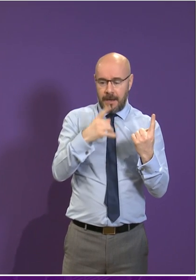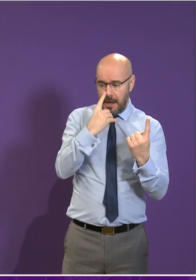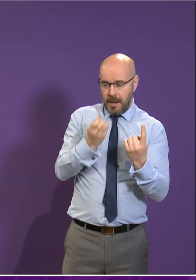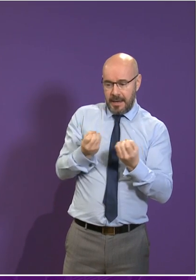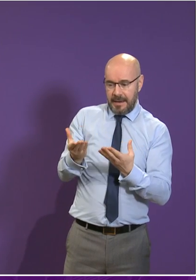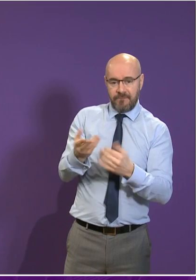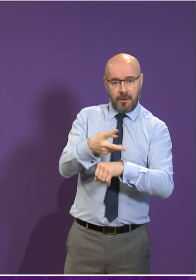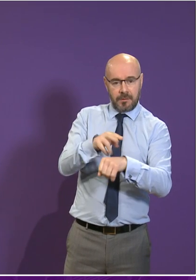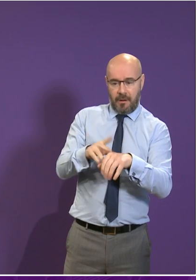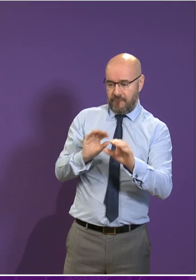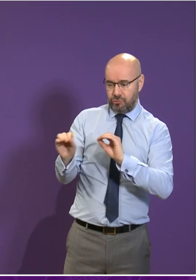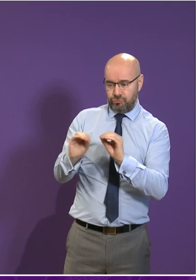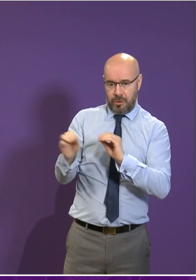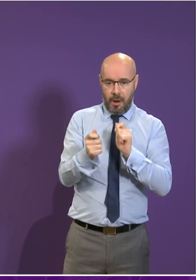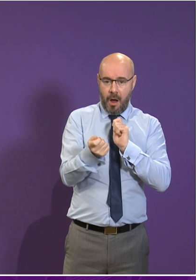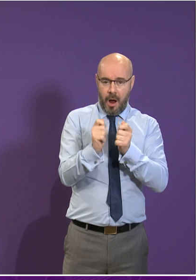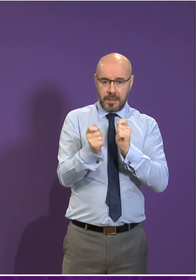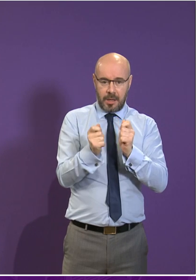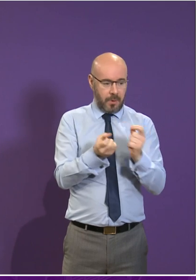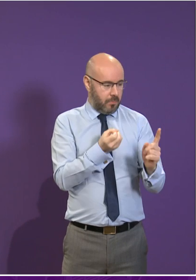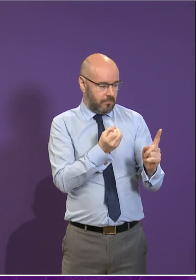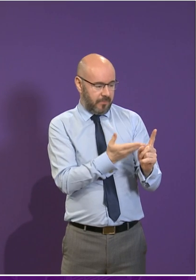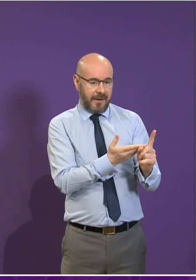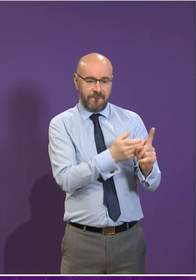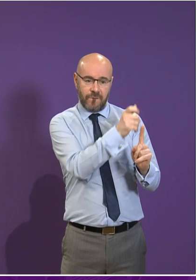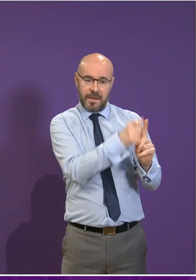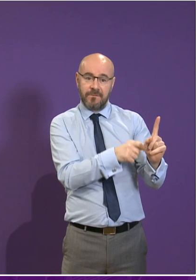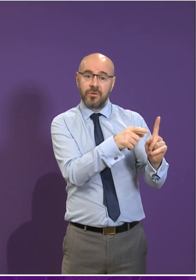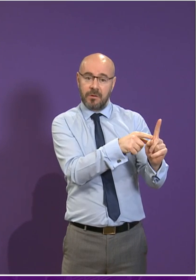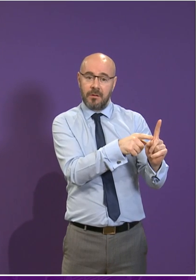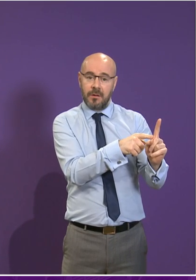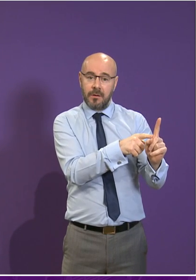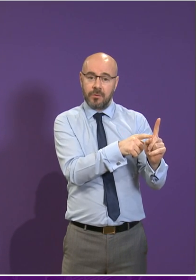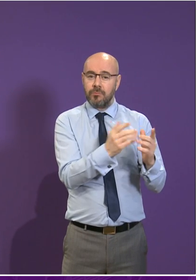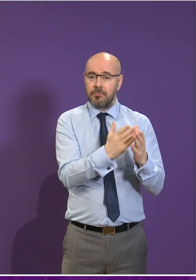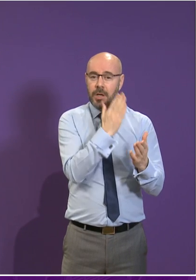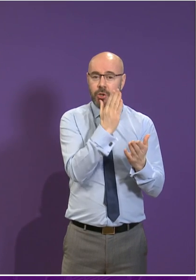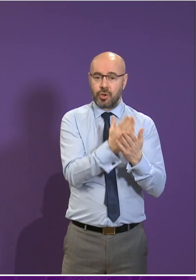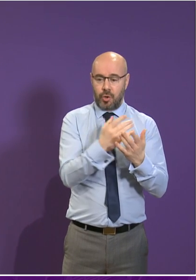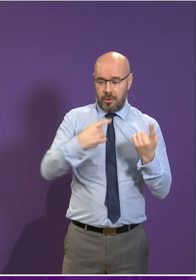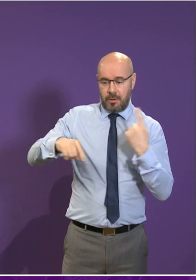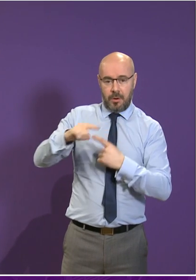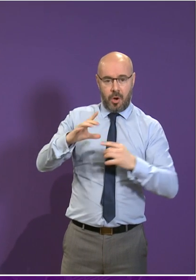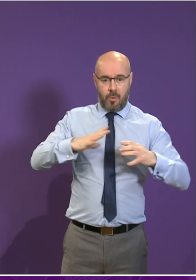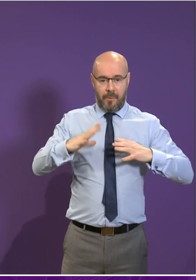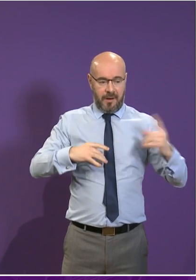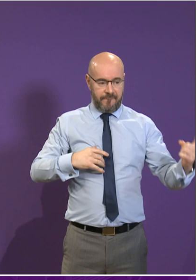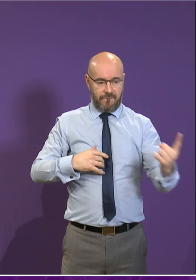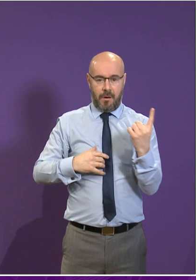in place and sometimes adaptations as well quickly in order to prepare for those